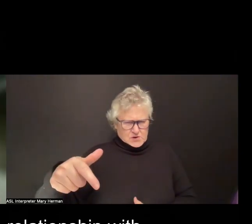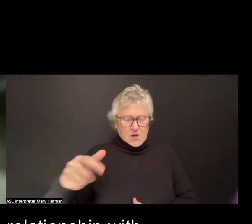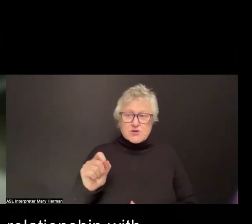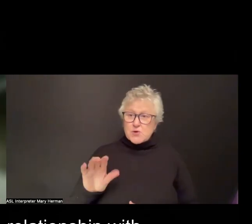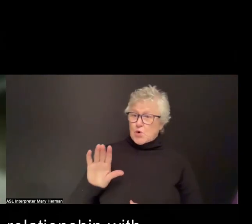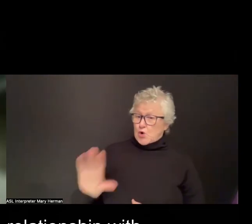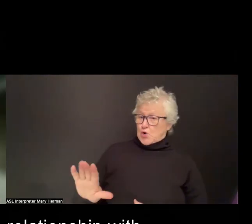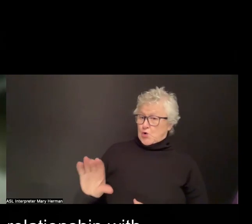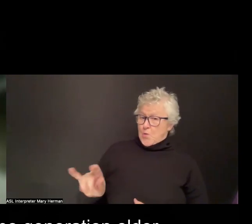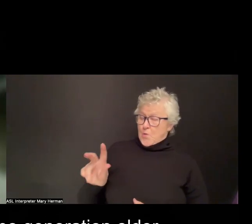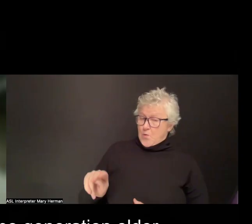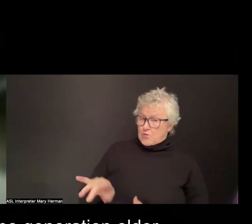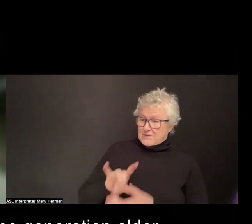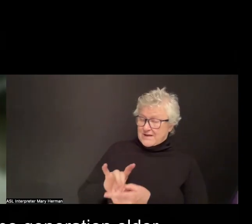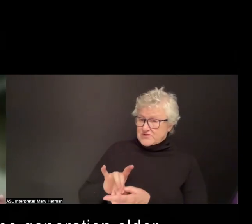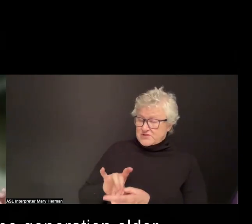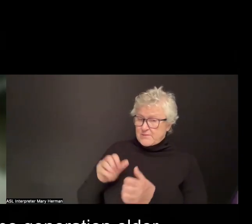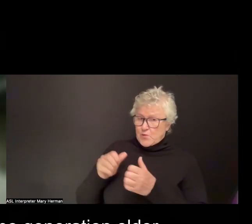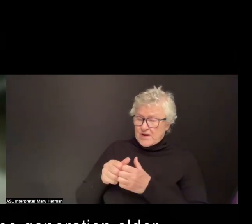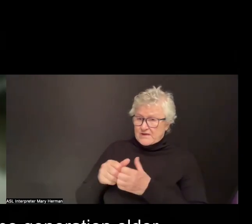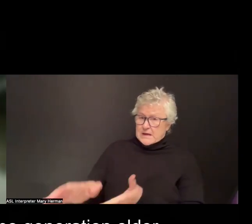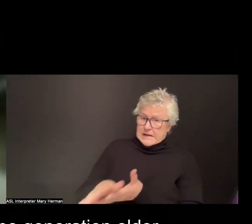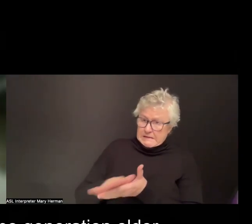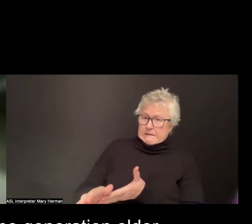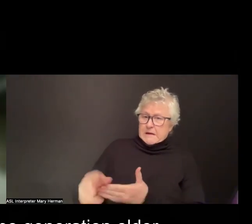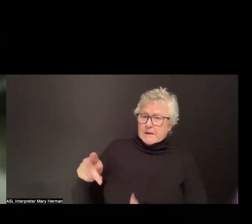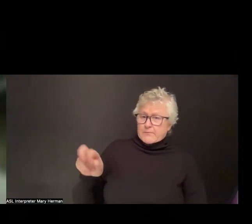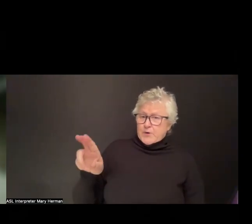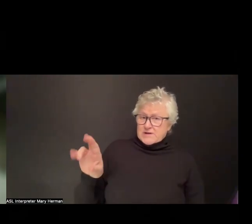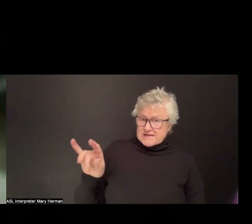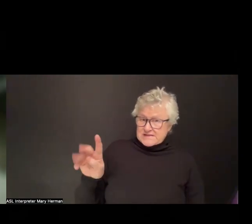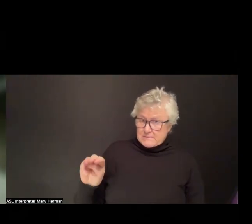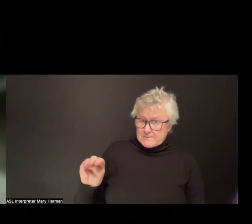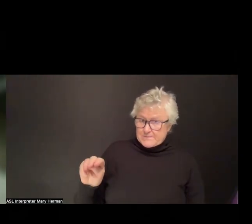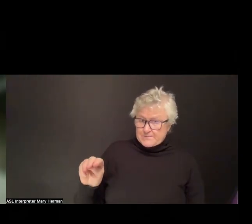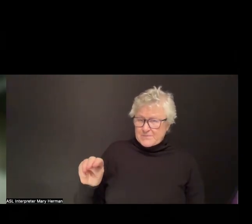Puritanism is different from the relationship that the generation older than her would have.